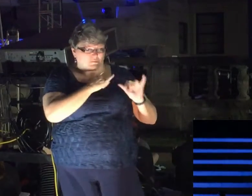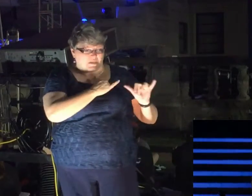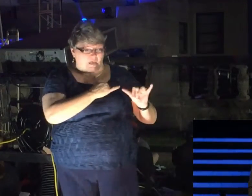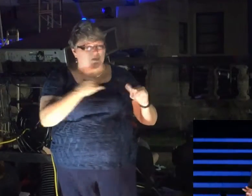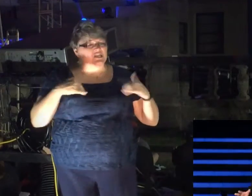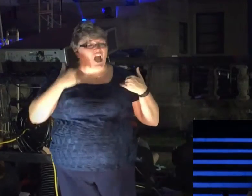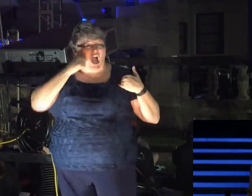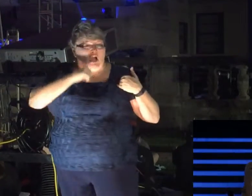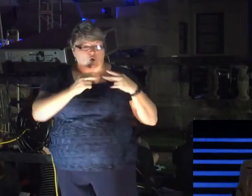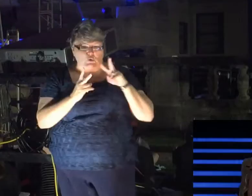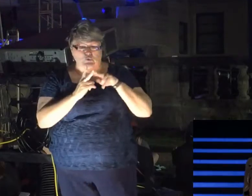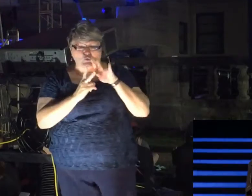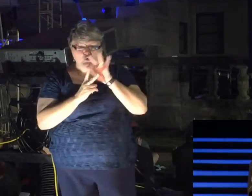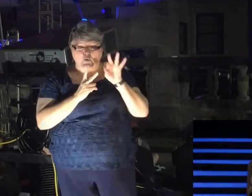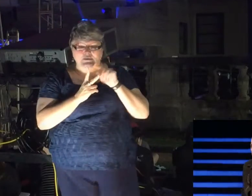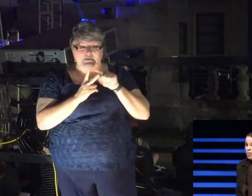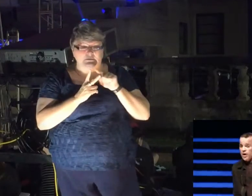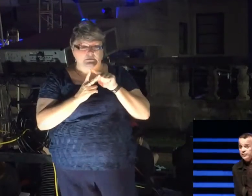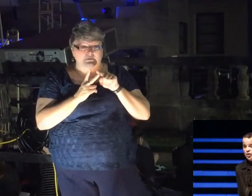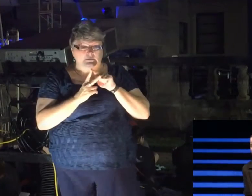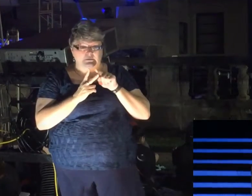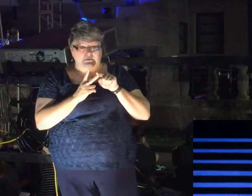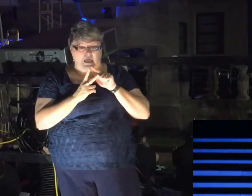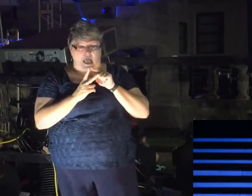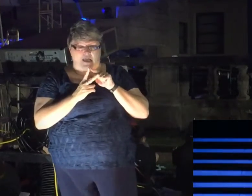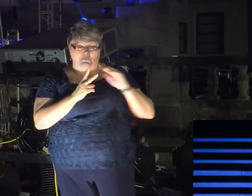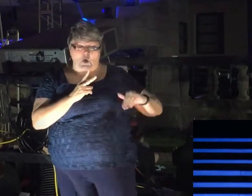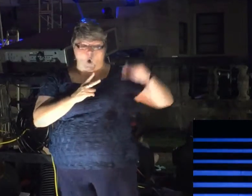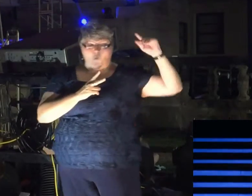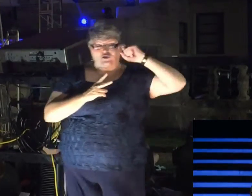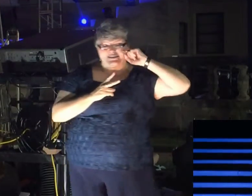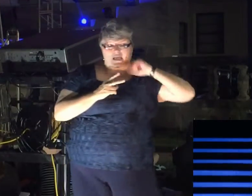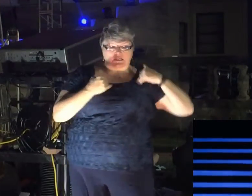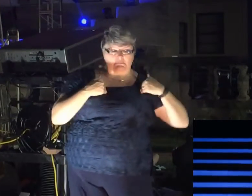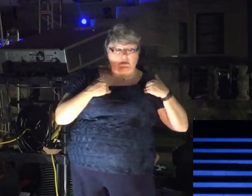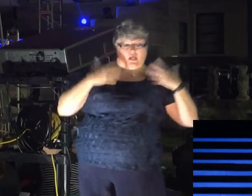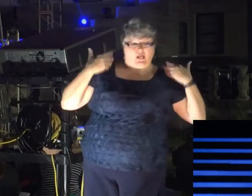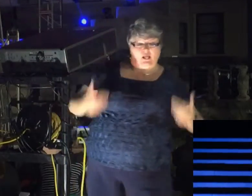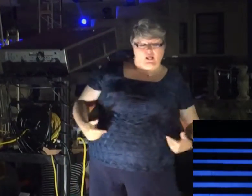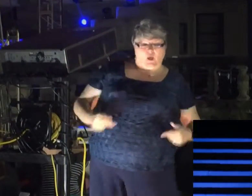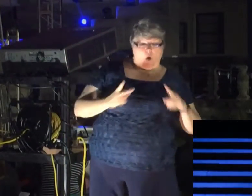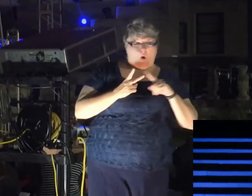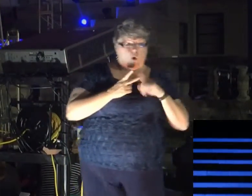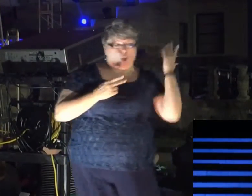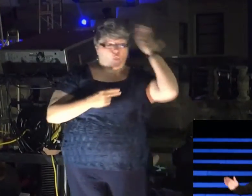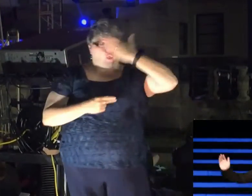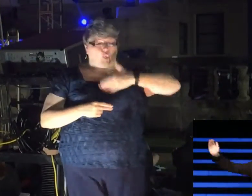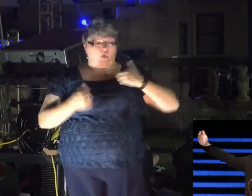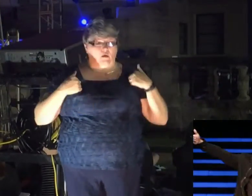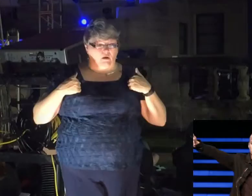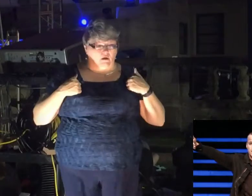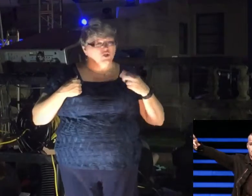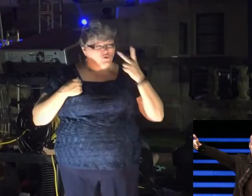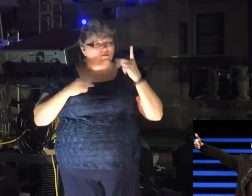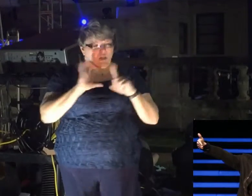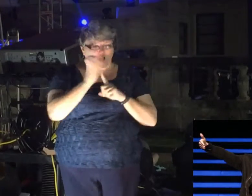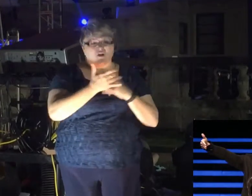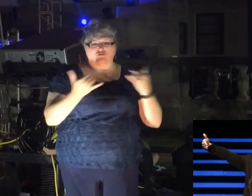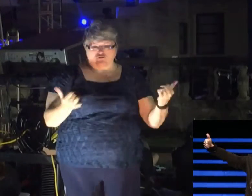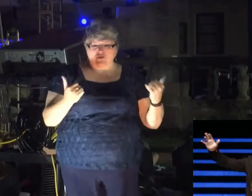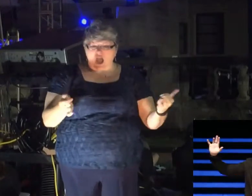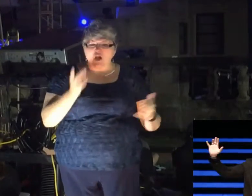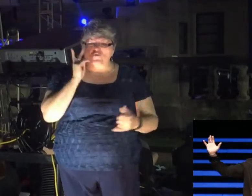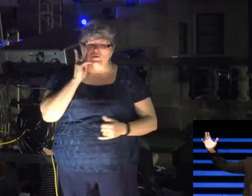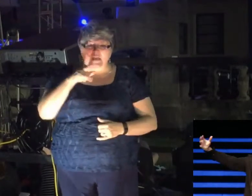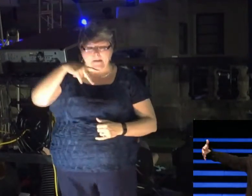is it leaves young girls with one of two options, either to be overly sexualized or to be invisible. You see